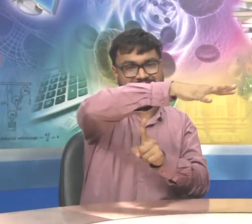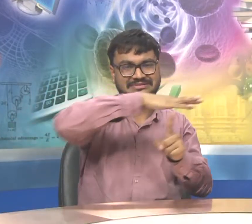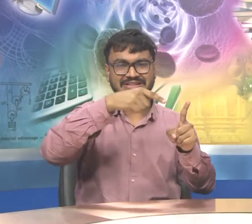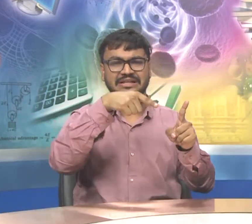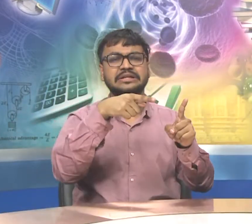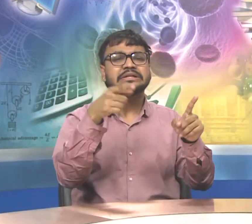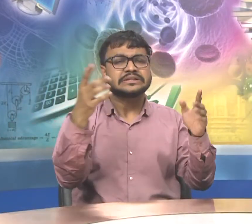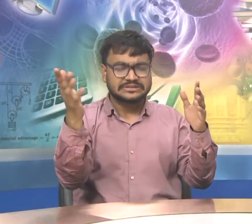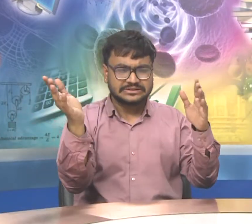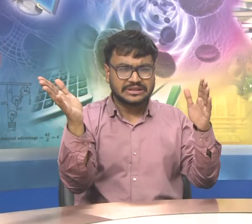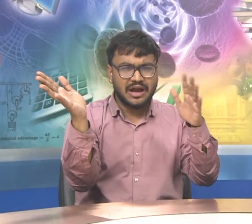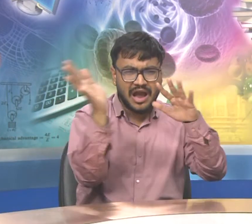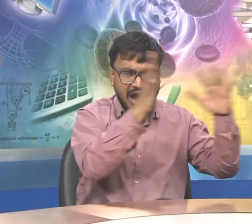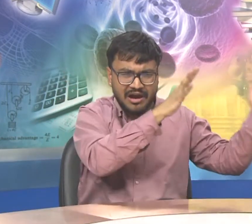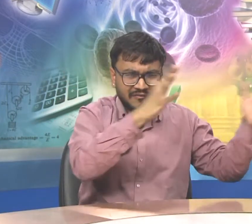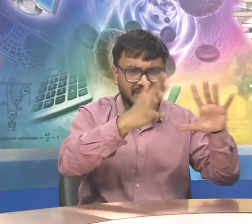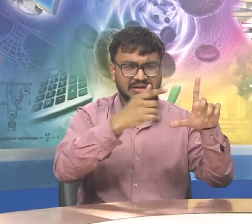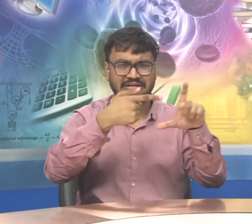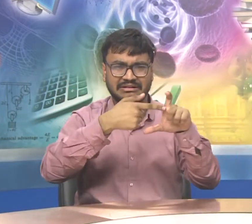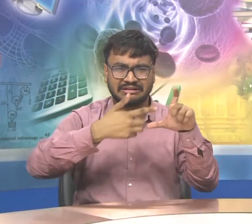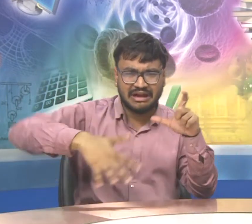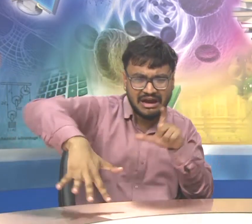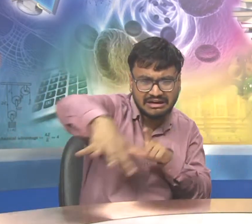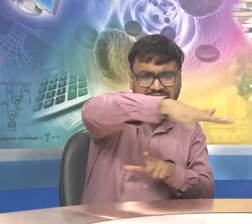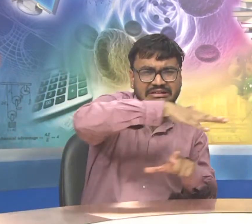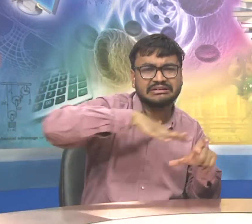For example, people of Delhi